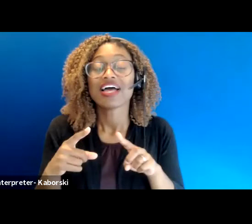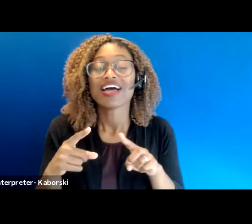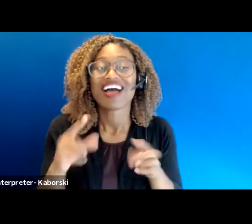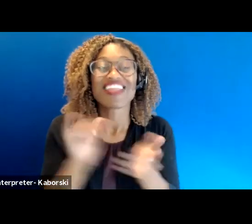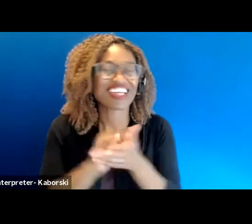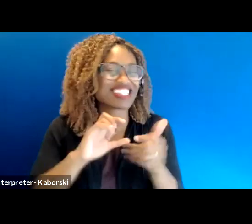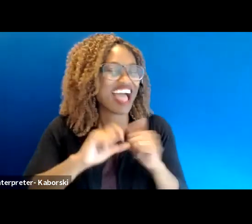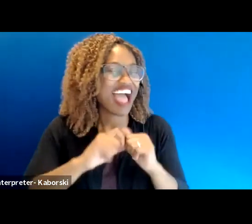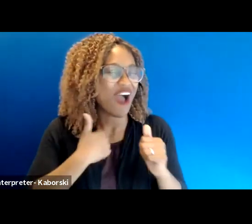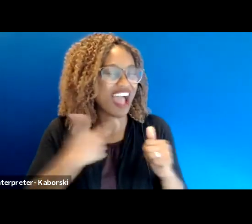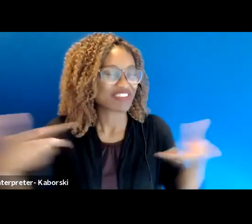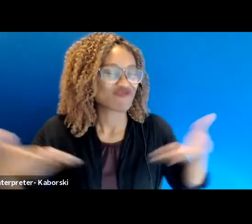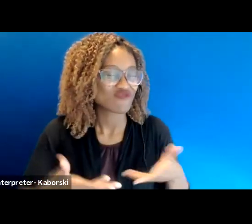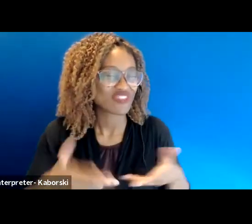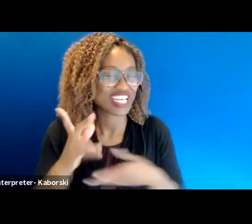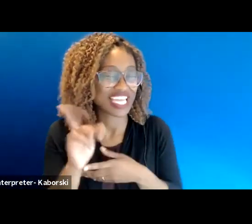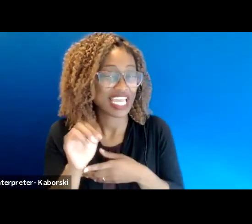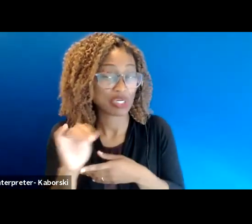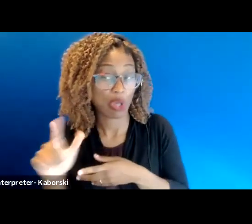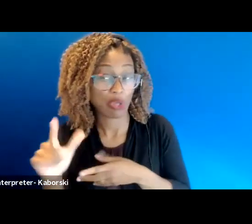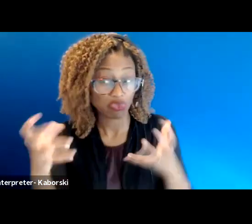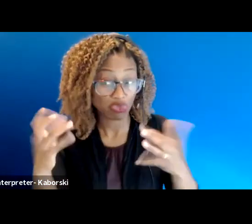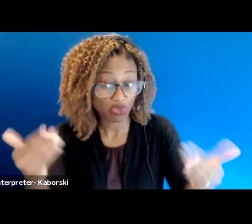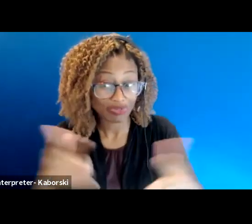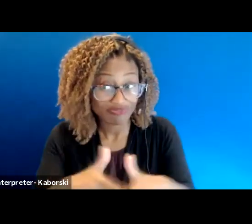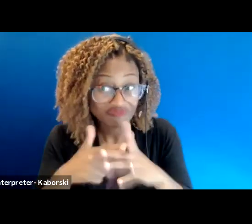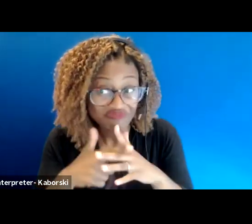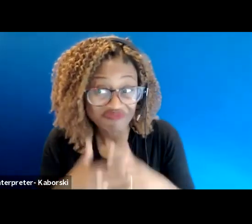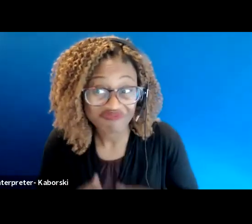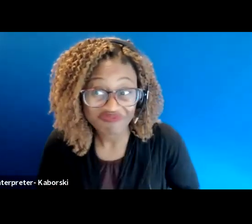little bit about that, you can, Kendall,